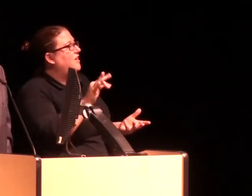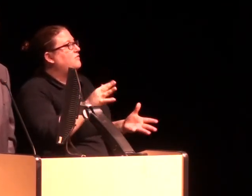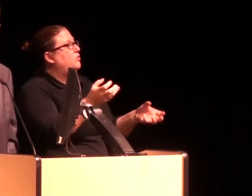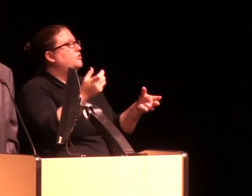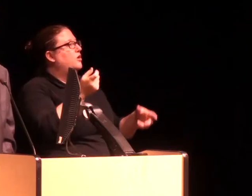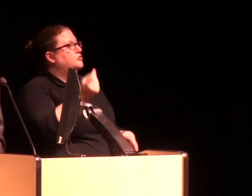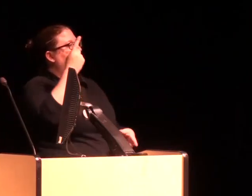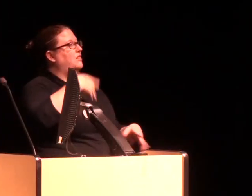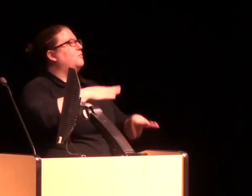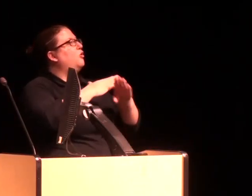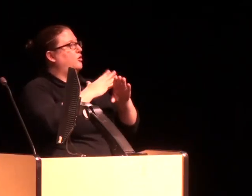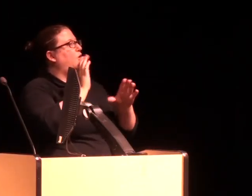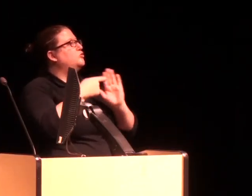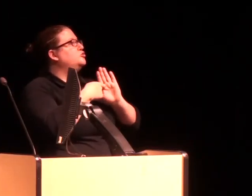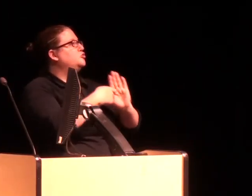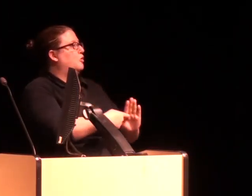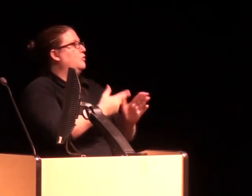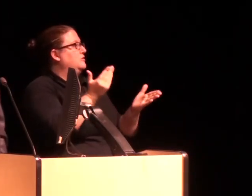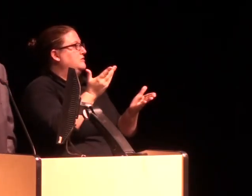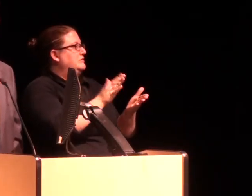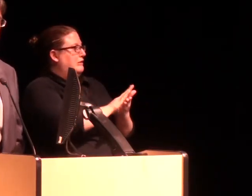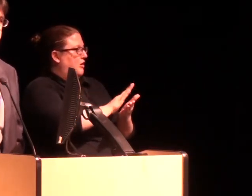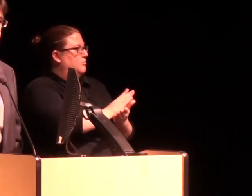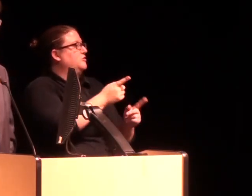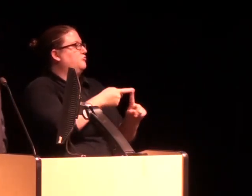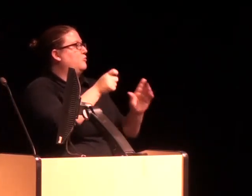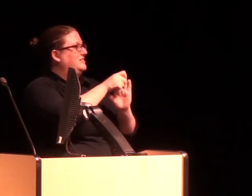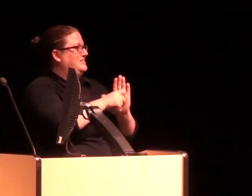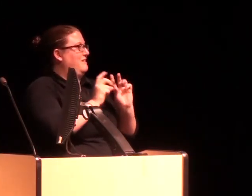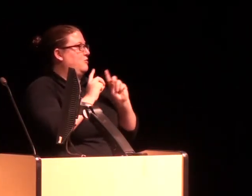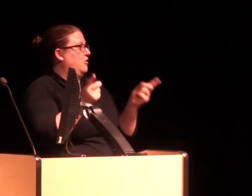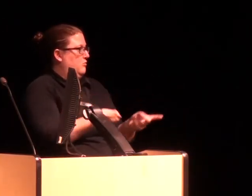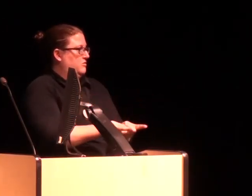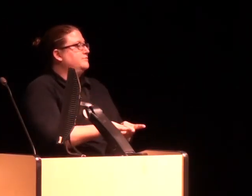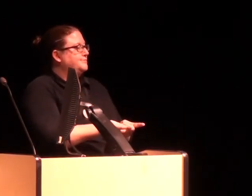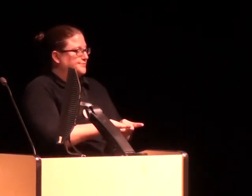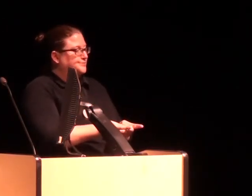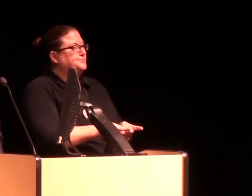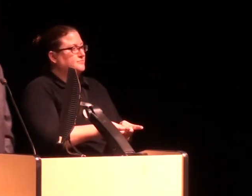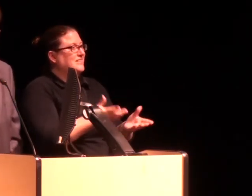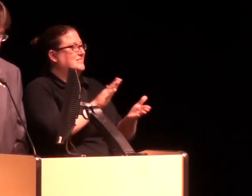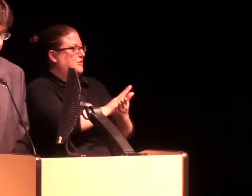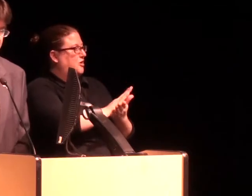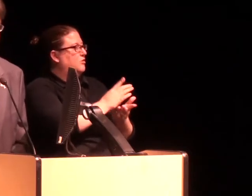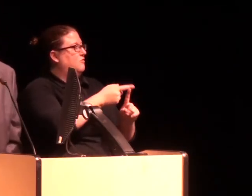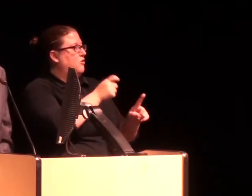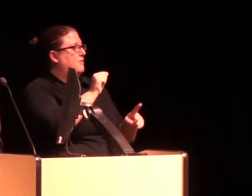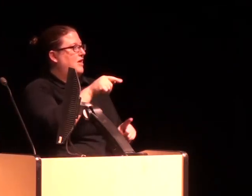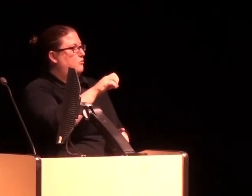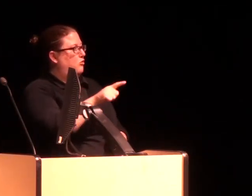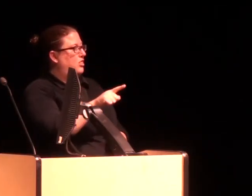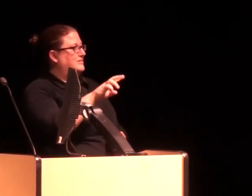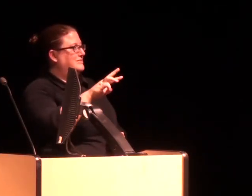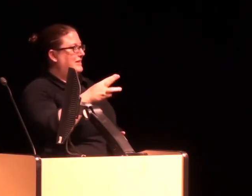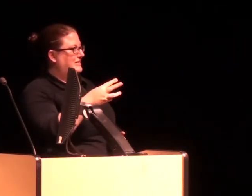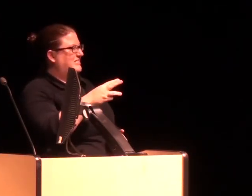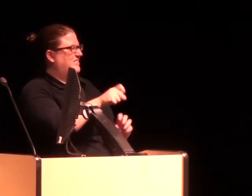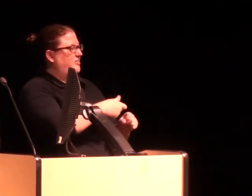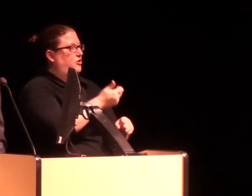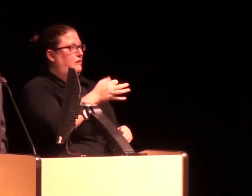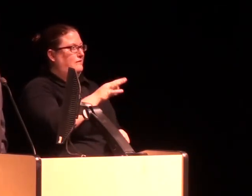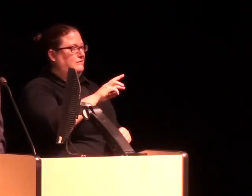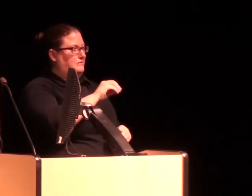means, I'm going to show you this document. This is from the State Department. This is a document from April 6, 1960. So before